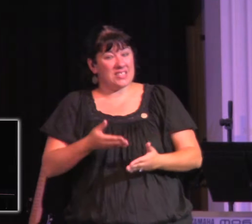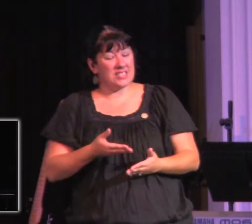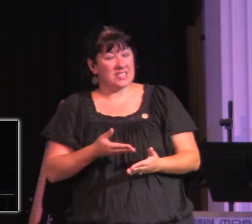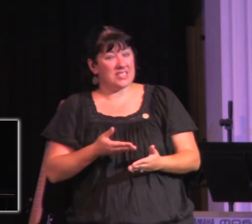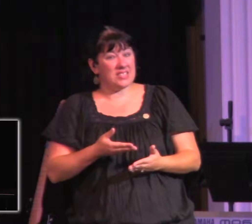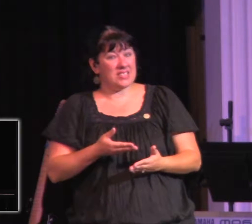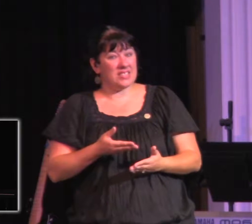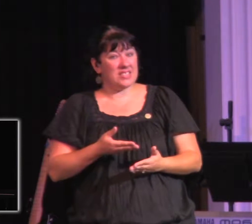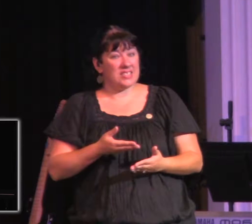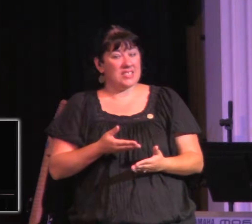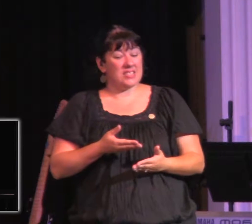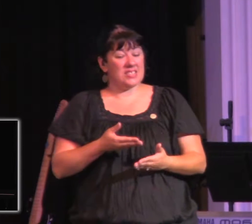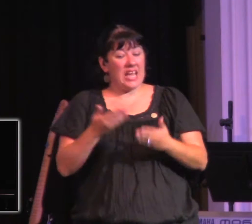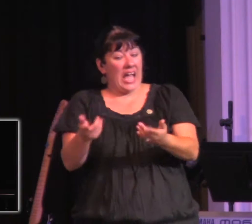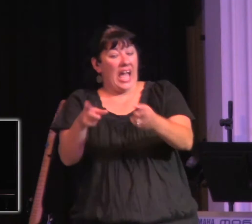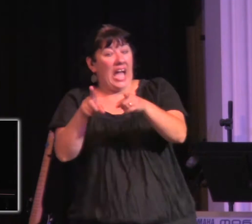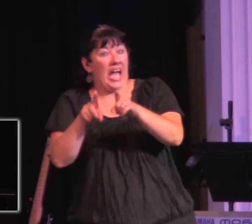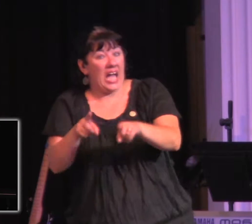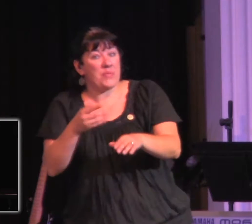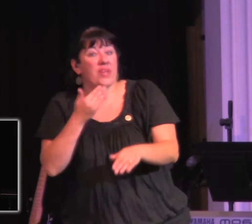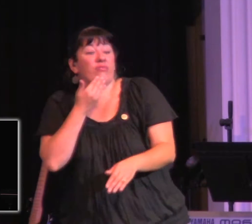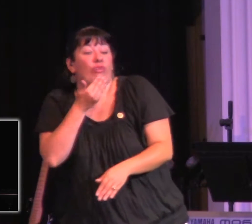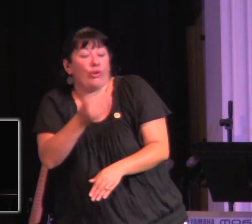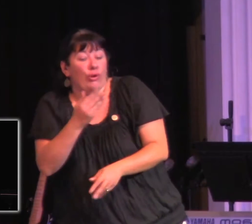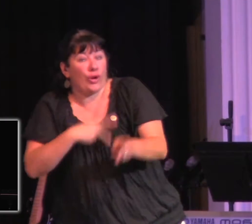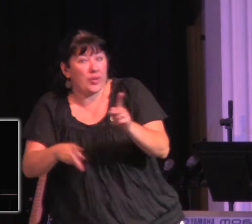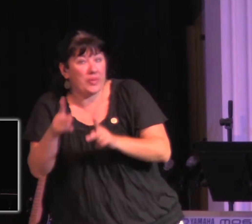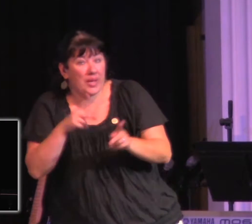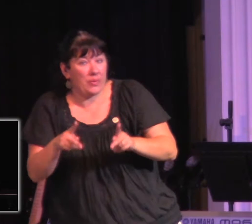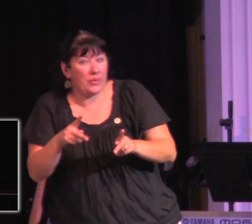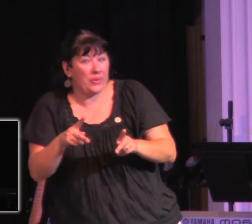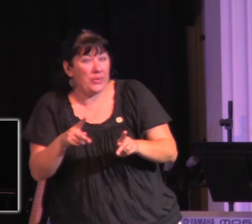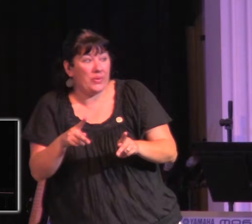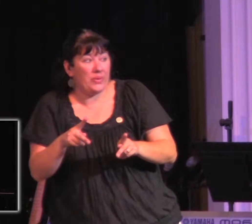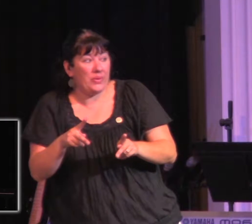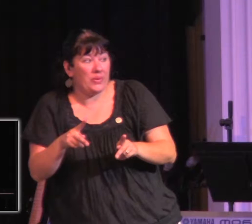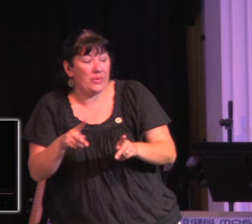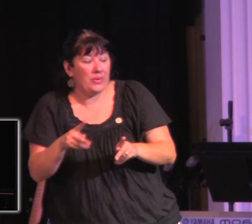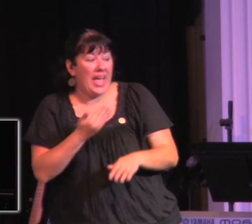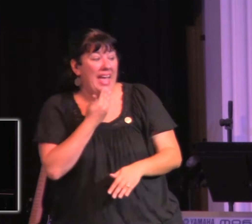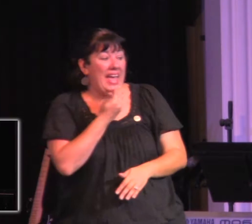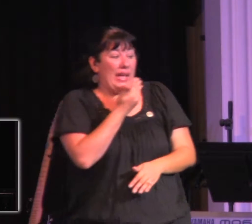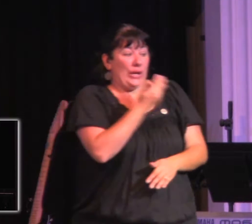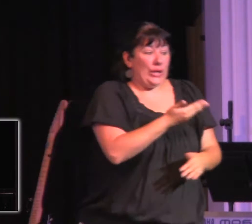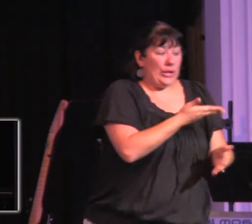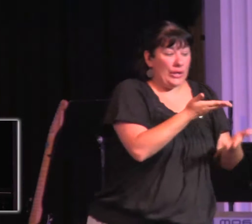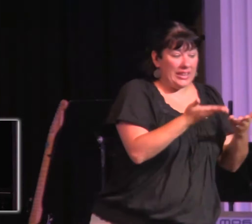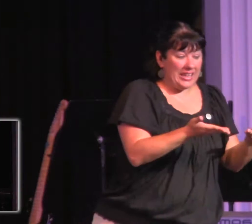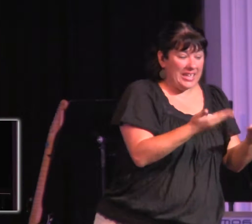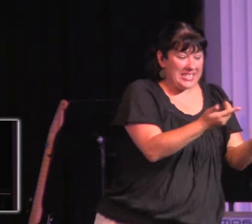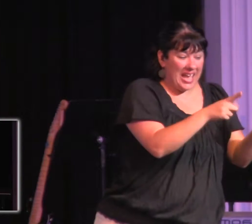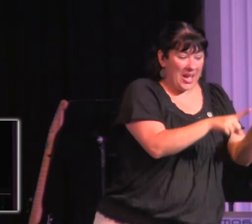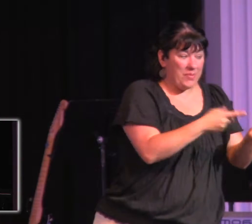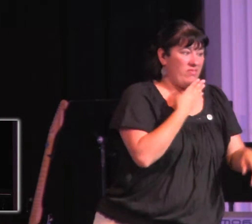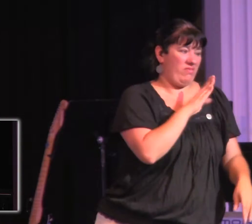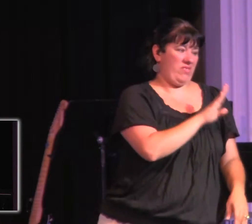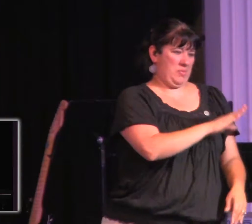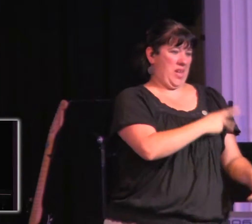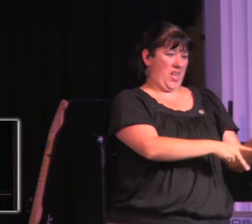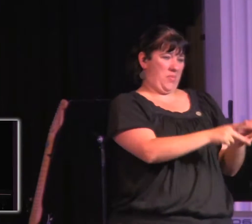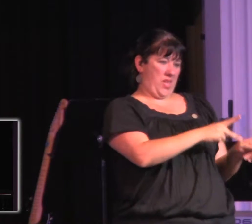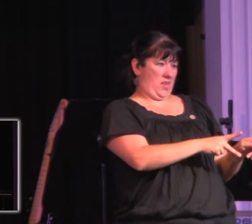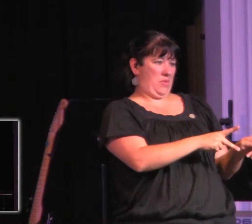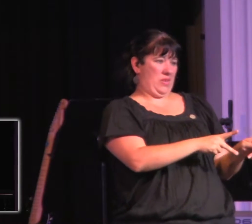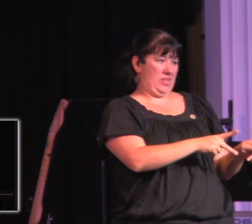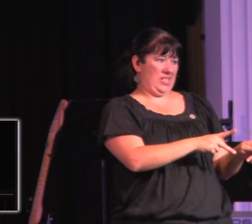isn't that true about life? You know, listen, I can't fully explain it, but bad things happen to good